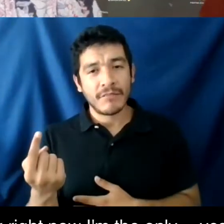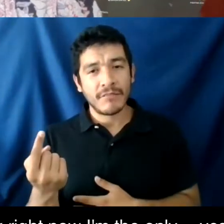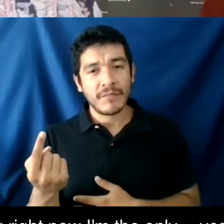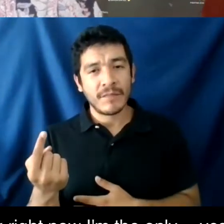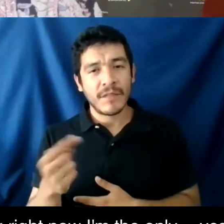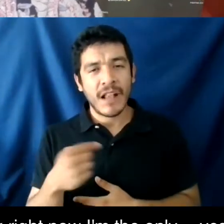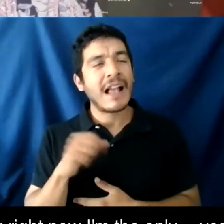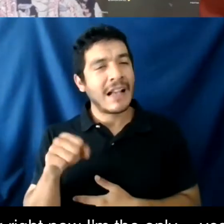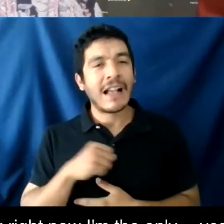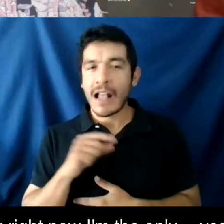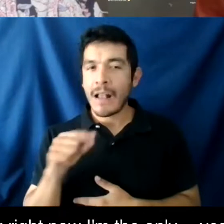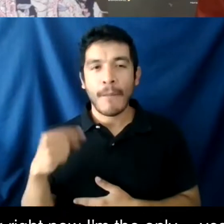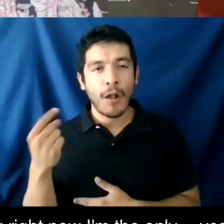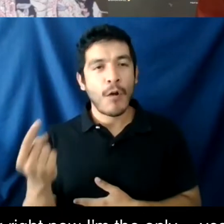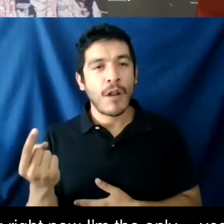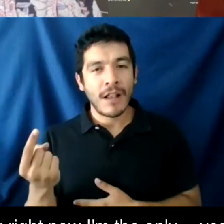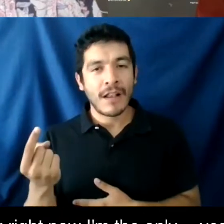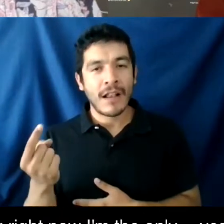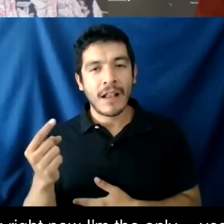I'm the only